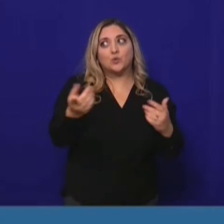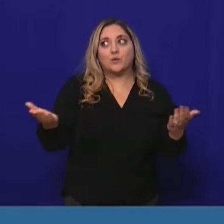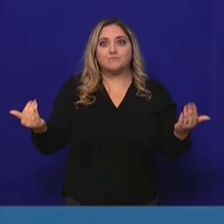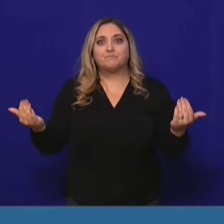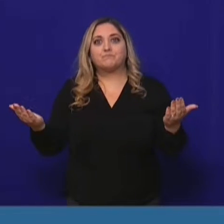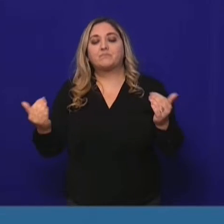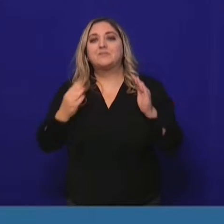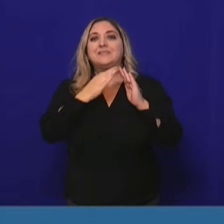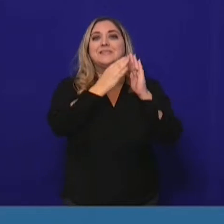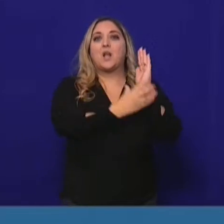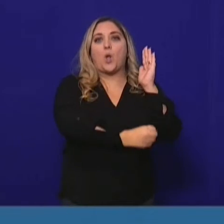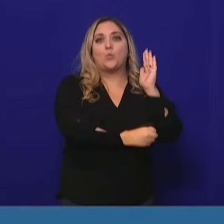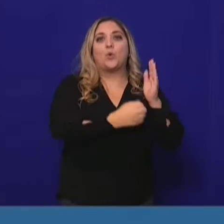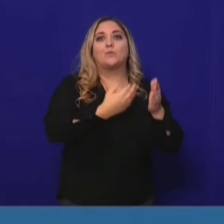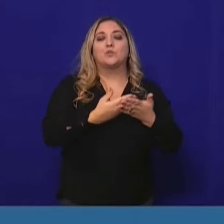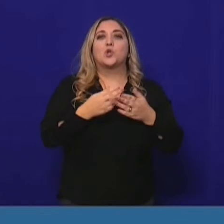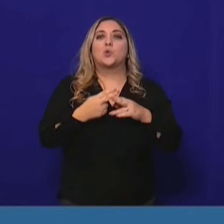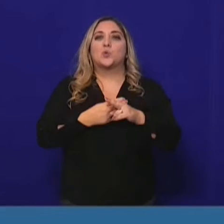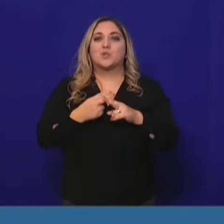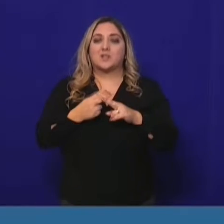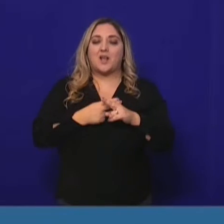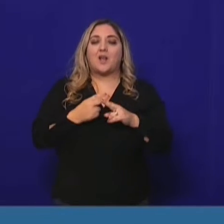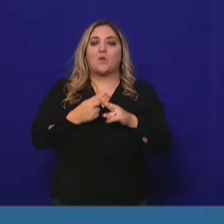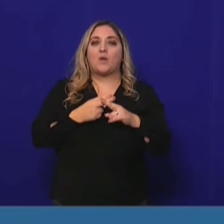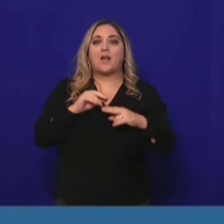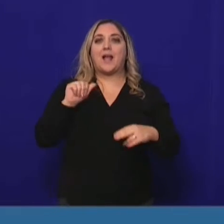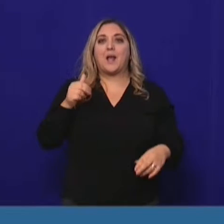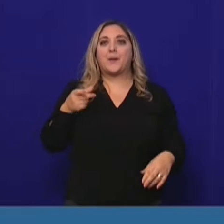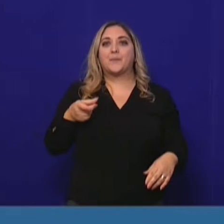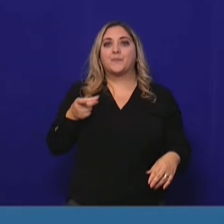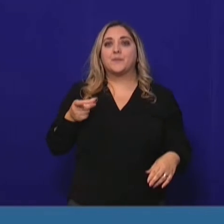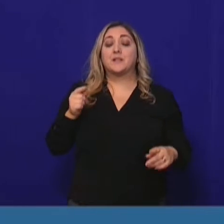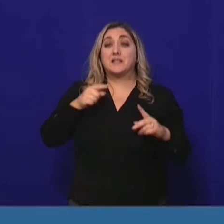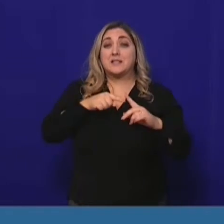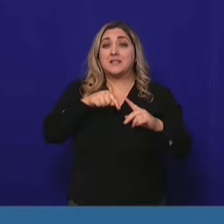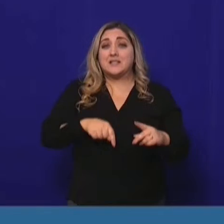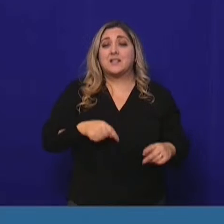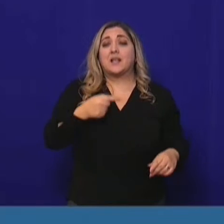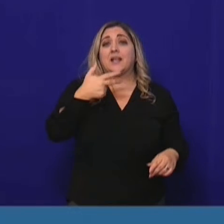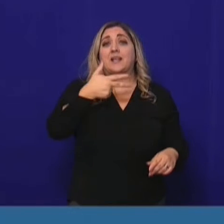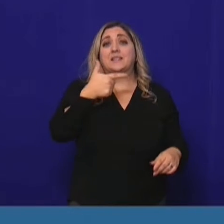propju ikun jistgħu jiddownloadjaw din l-app. Infatti sa issa kellna